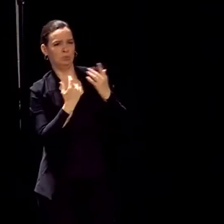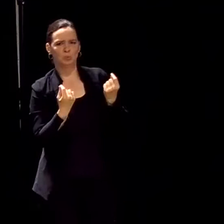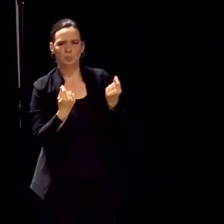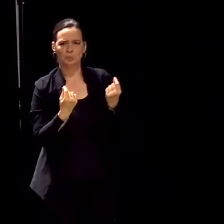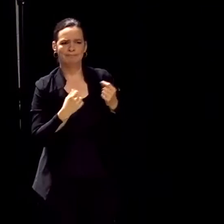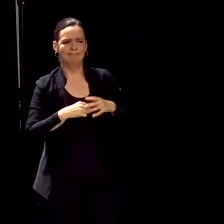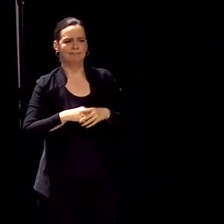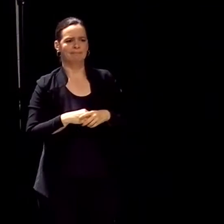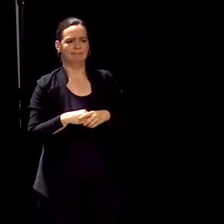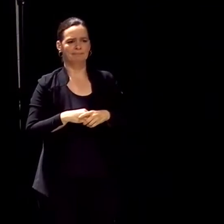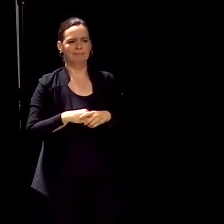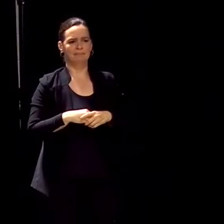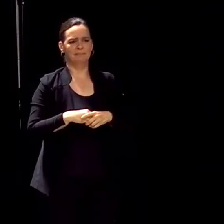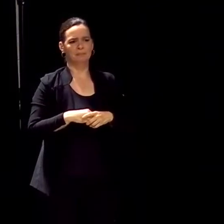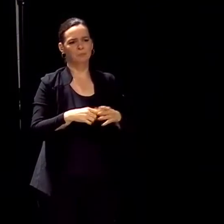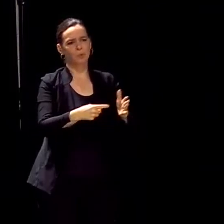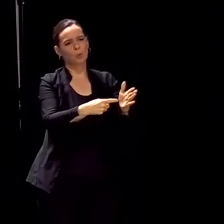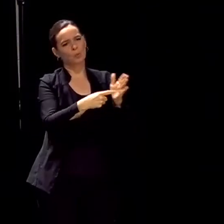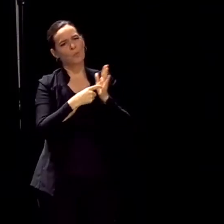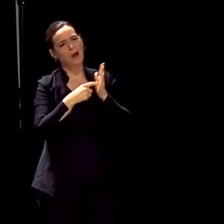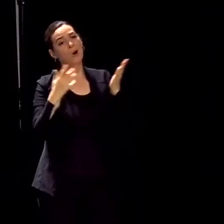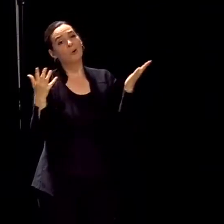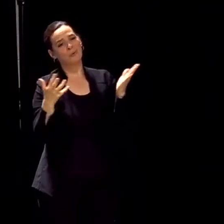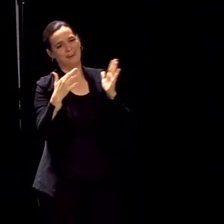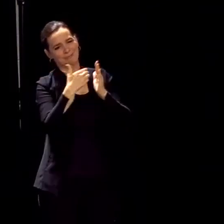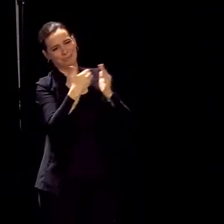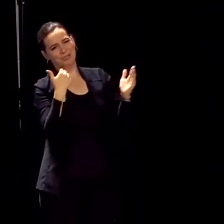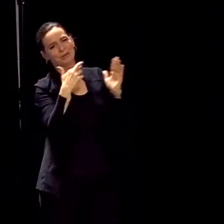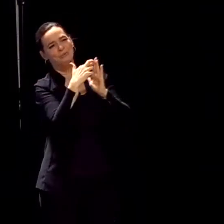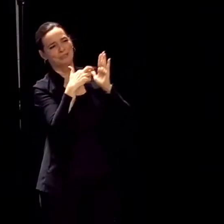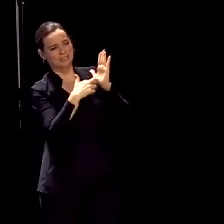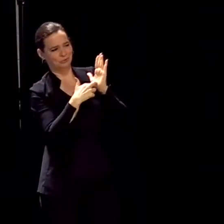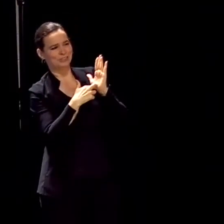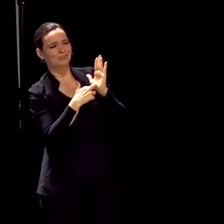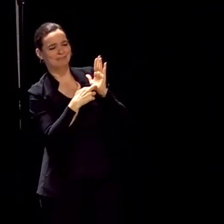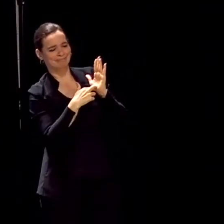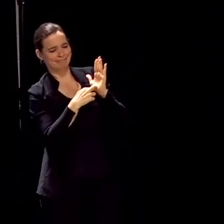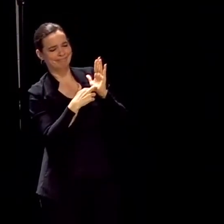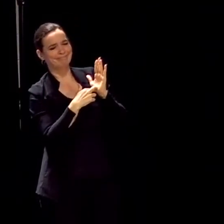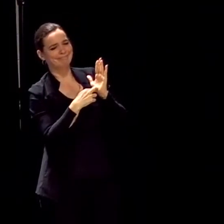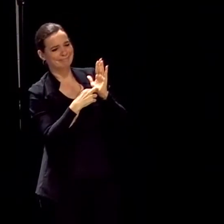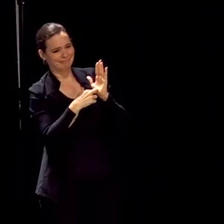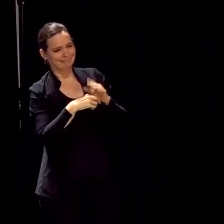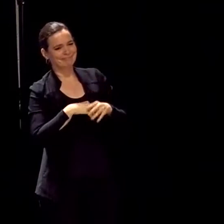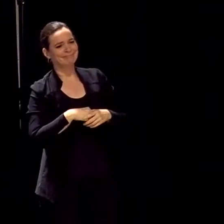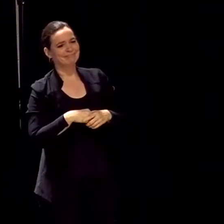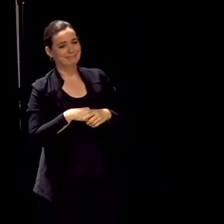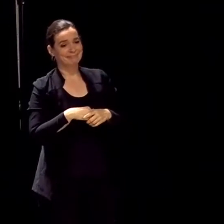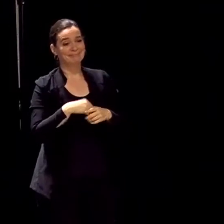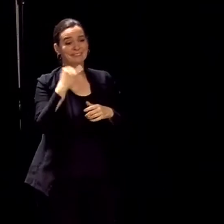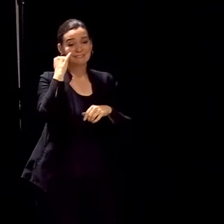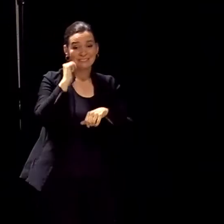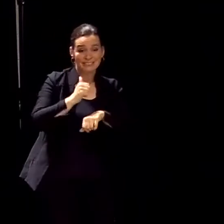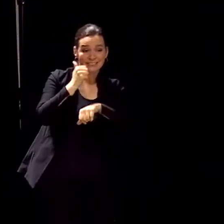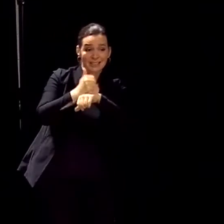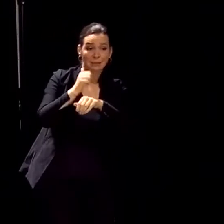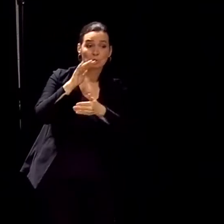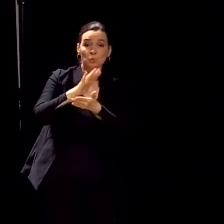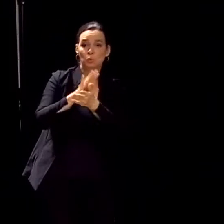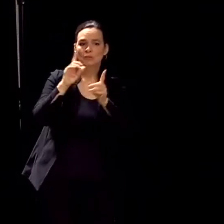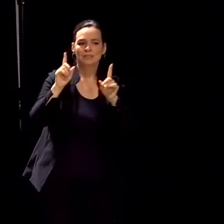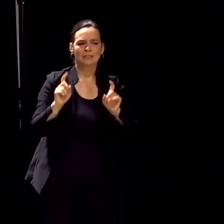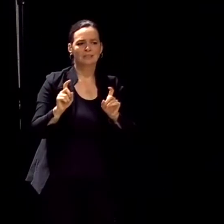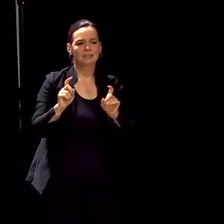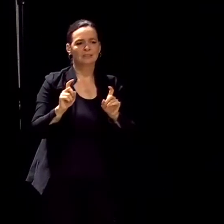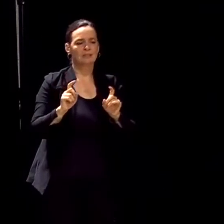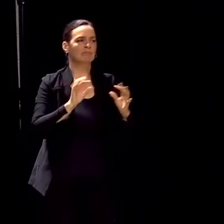that. In the event, as soon as we get our school testing done and we get the resources that we need from the state